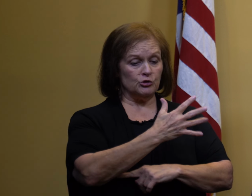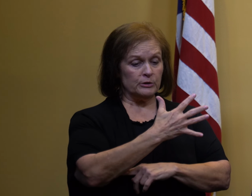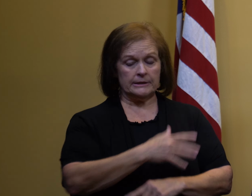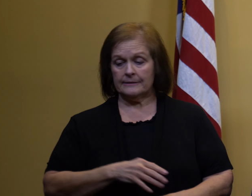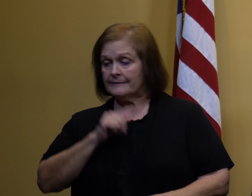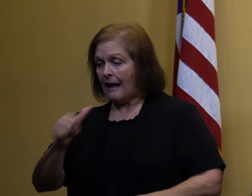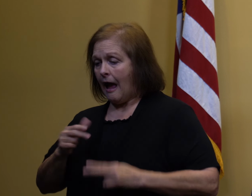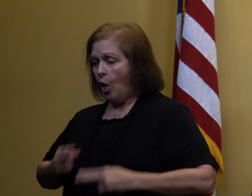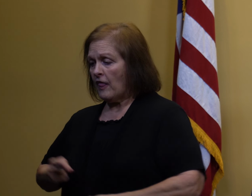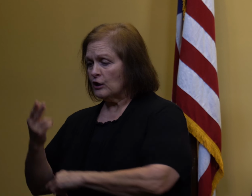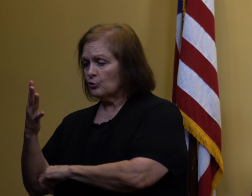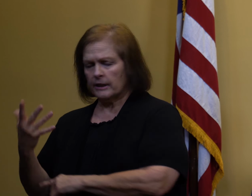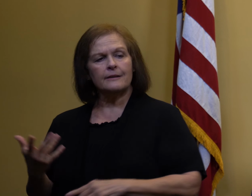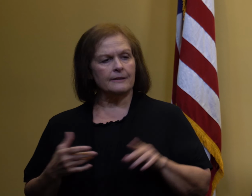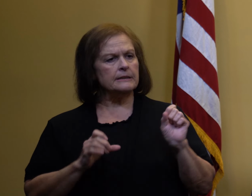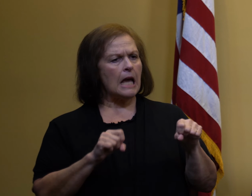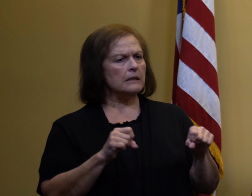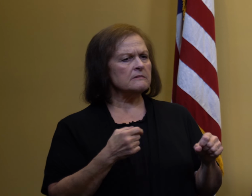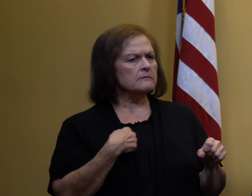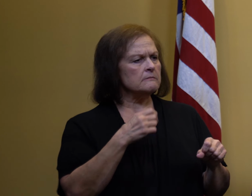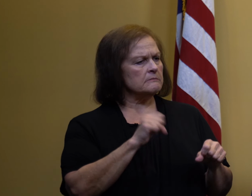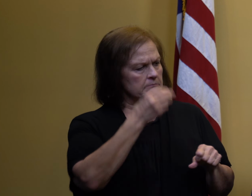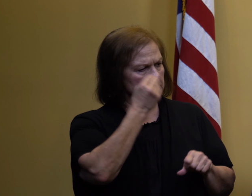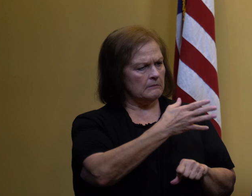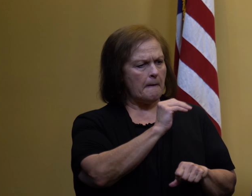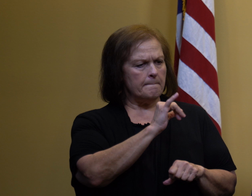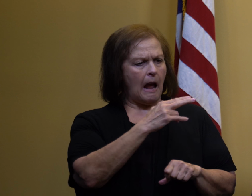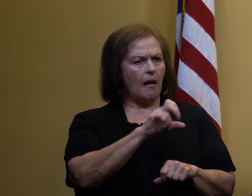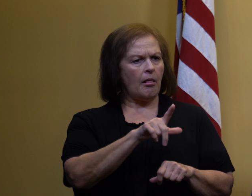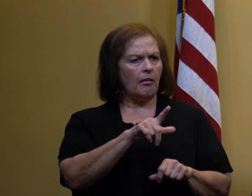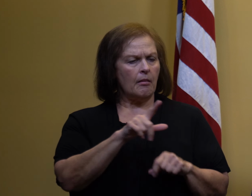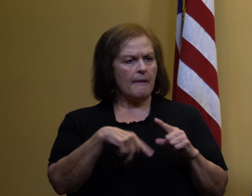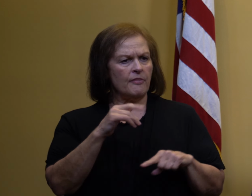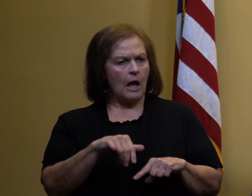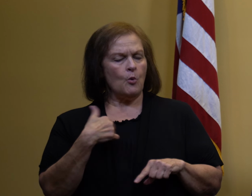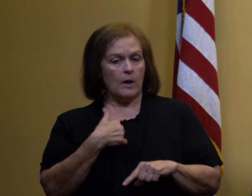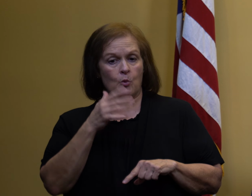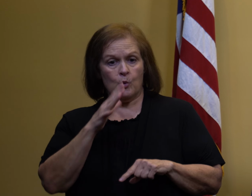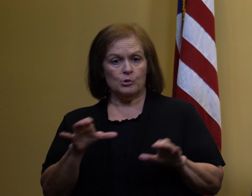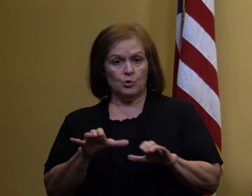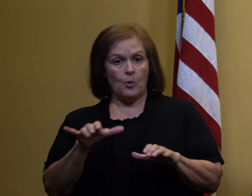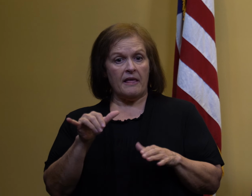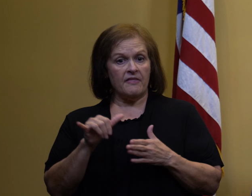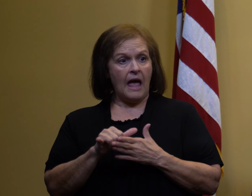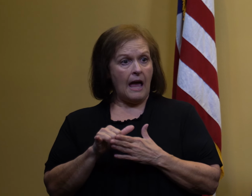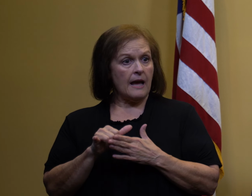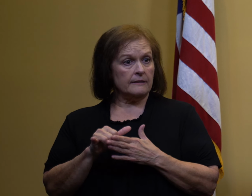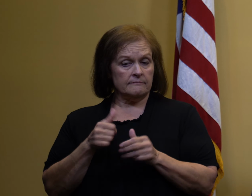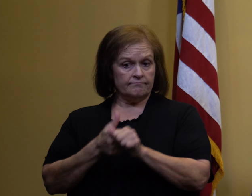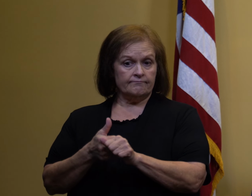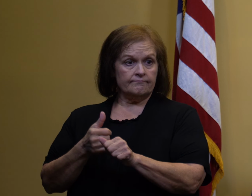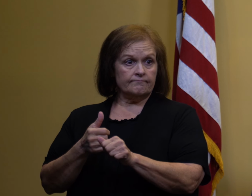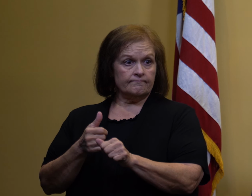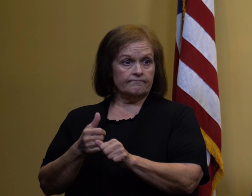on that. Sure, Michael, Karen, we always make him available, and we will do so specifically around the crises, I would say, that